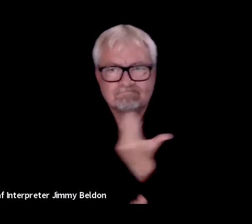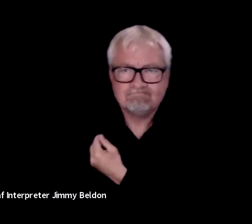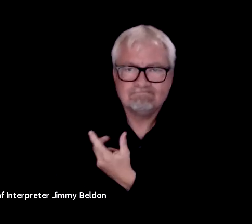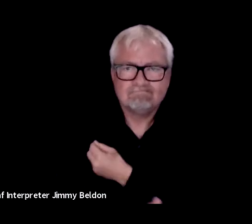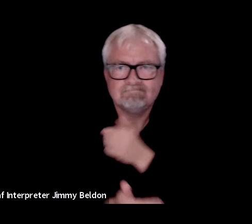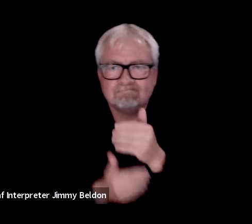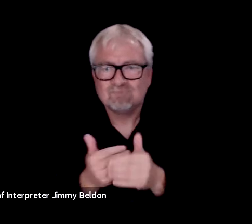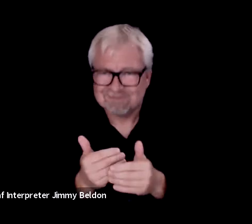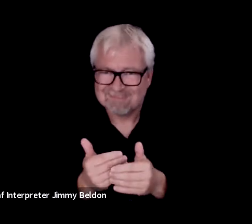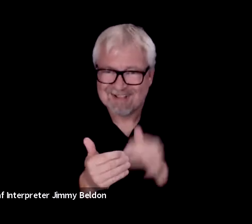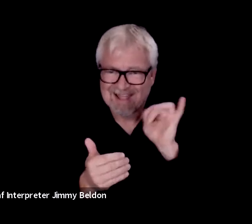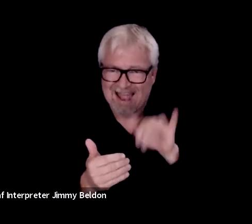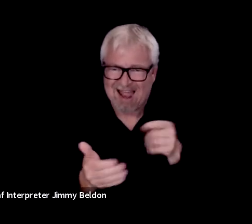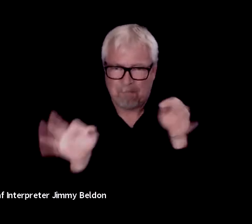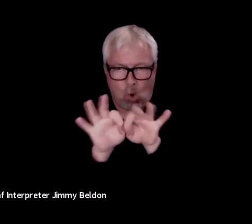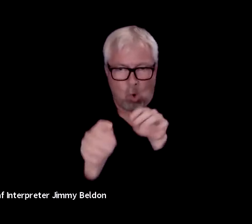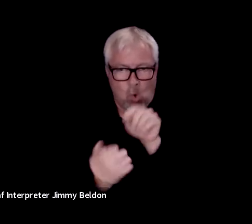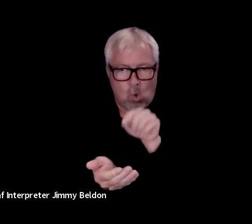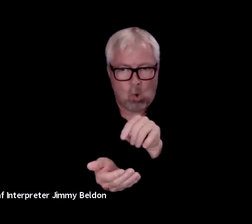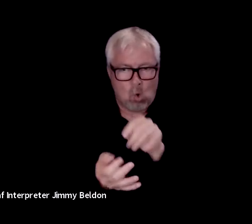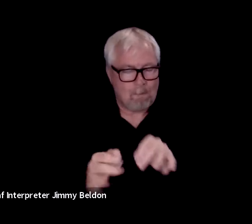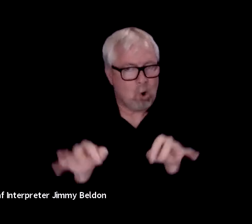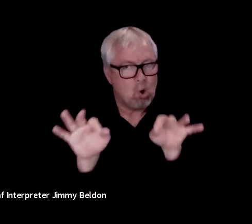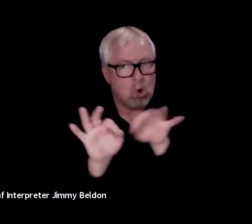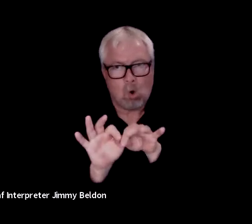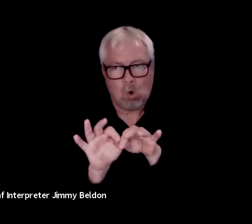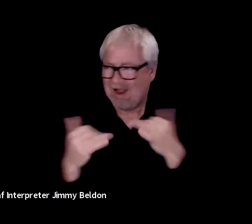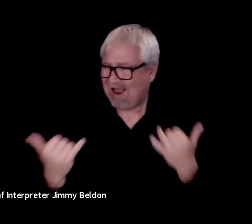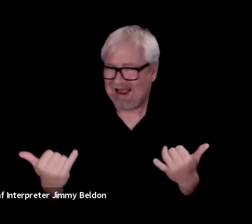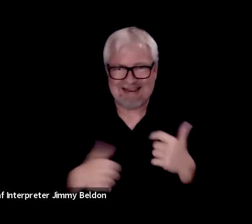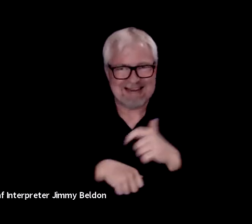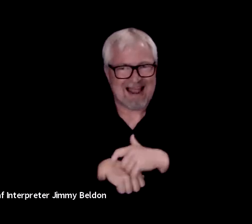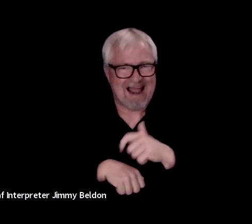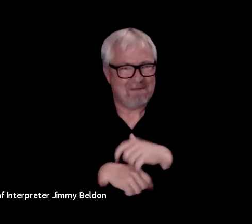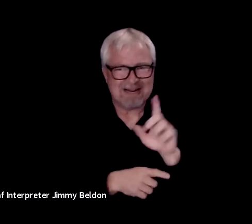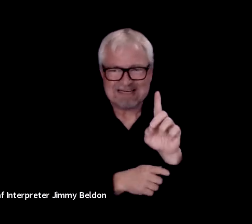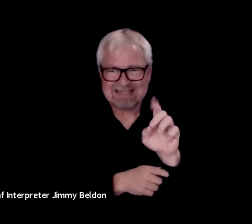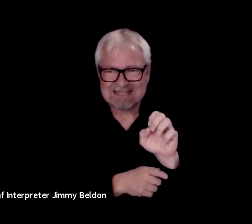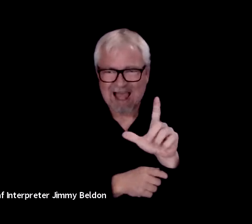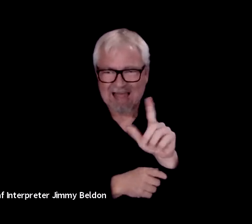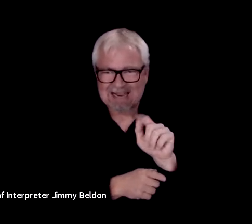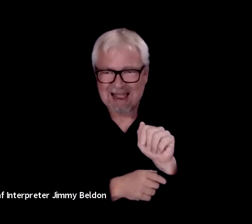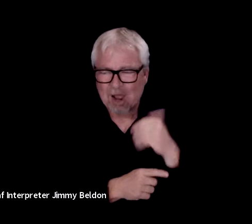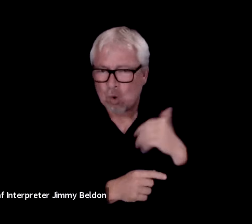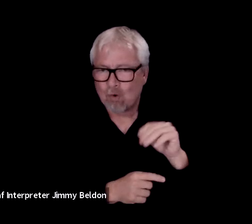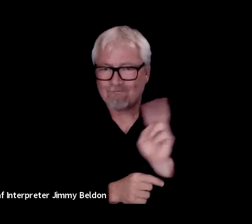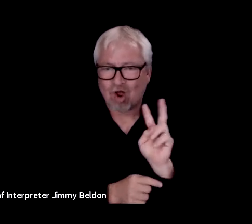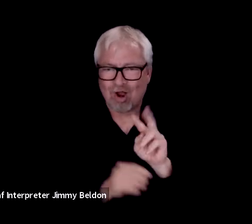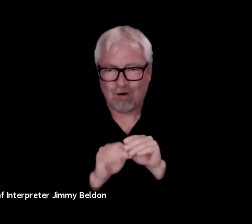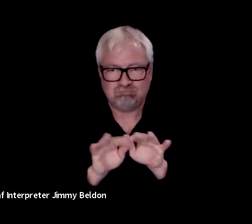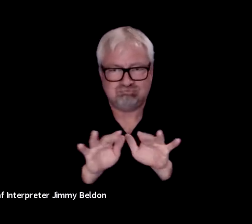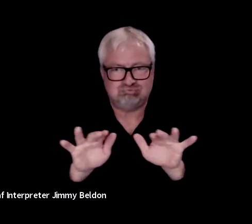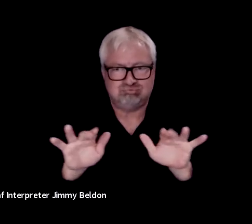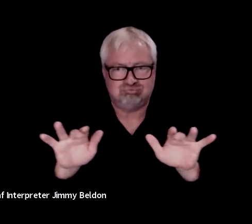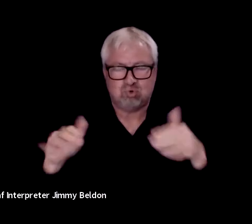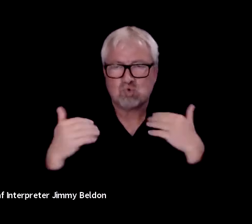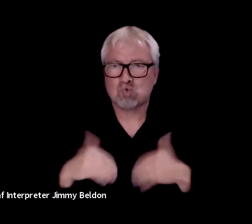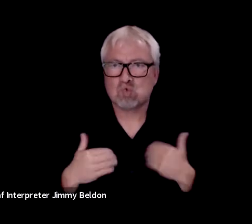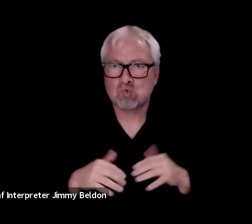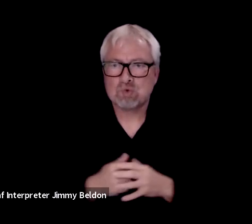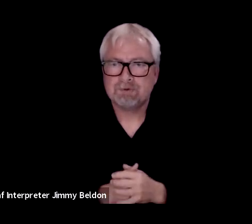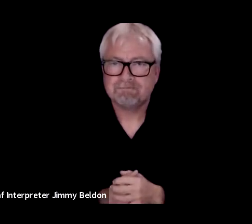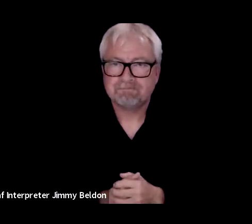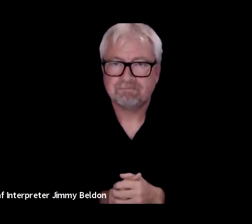variant. I'd like to give just a brief update on what we know about the state fair and other large